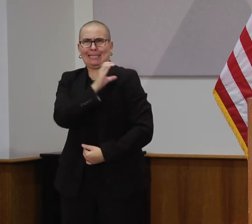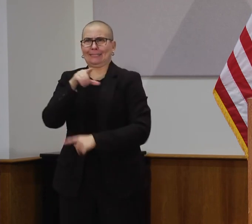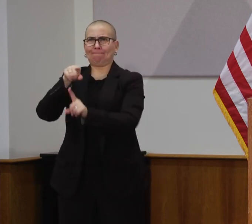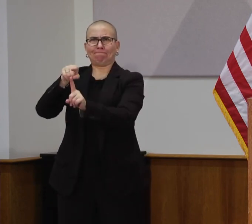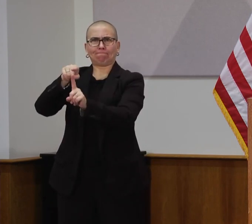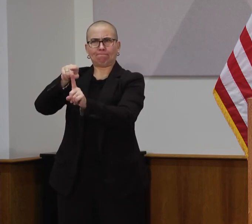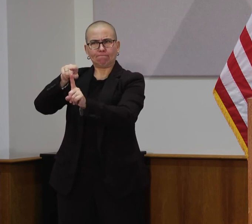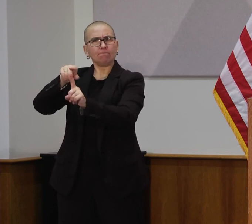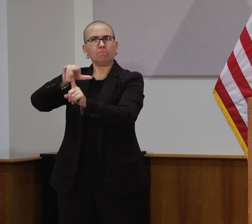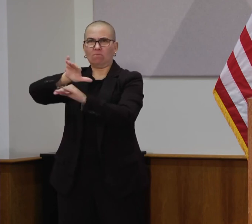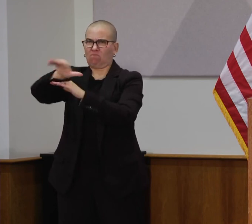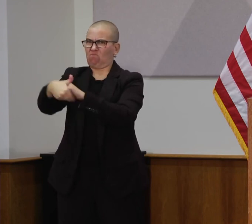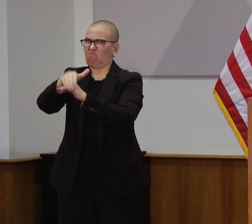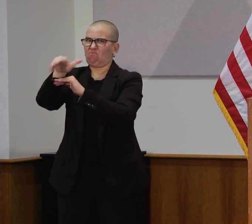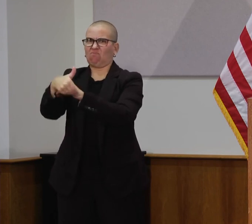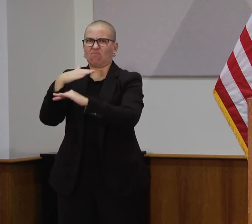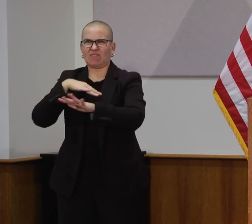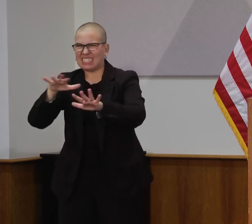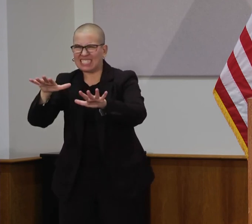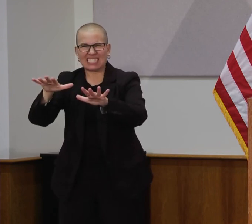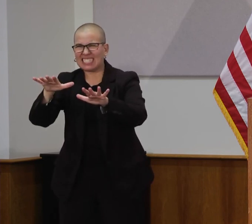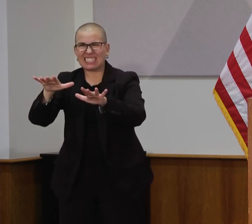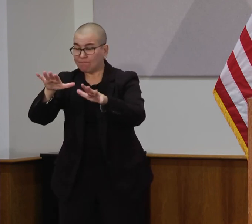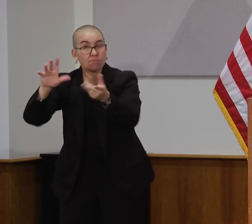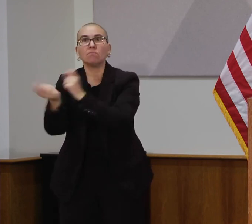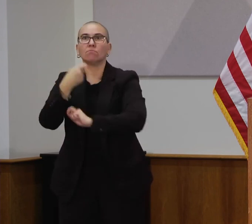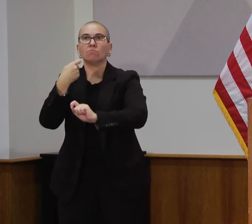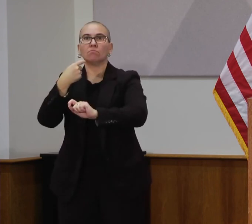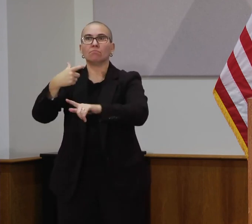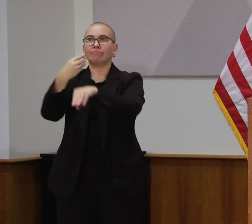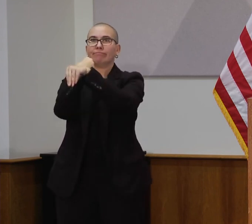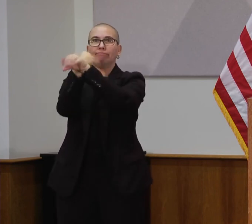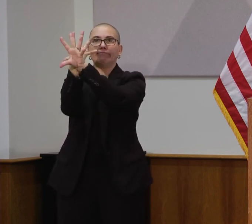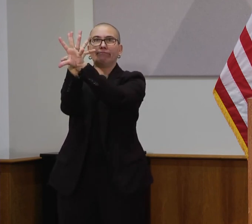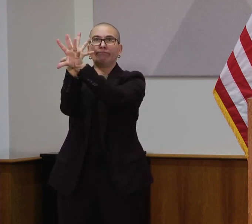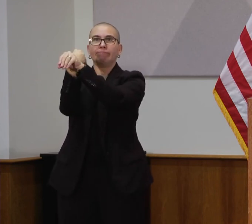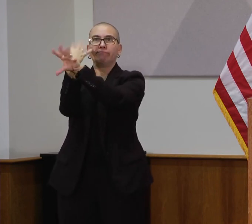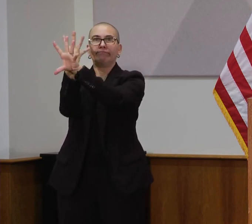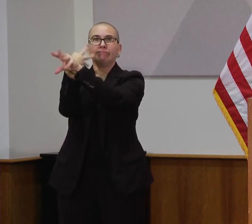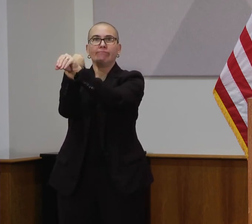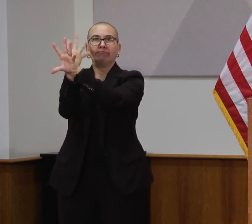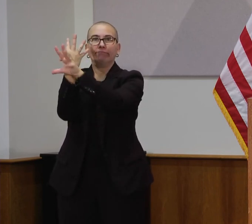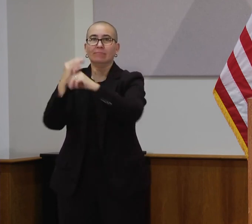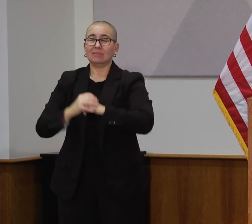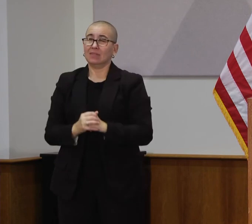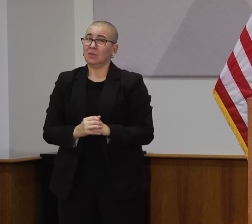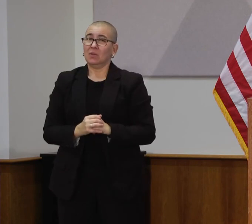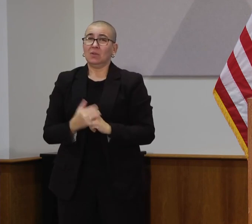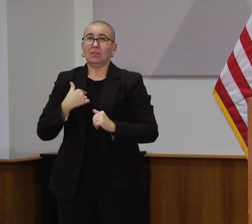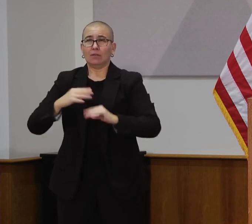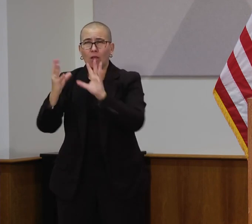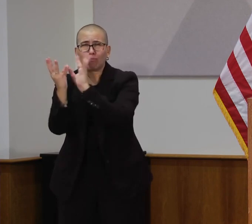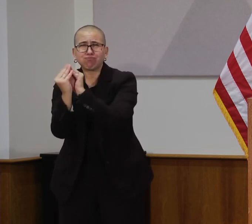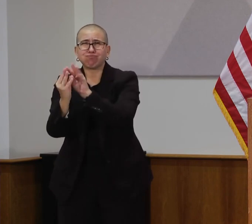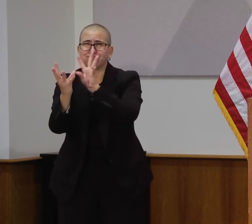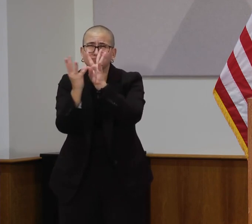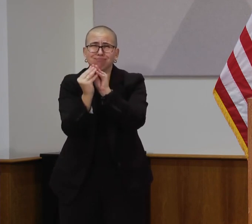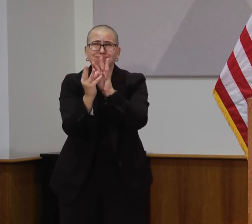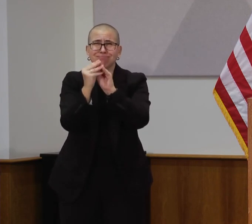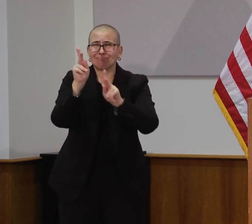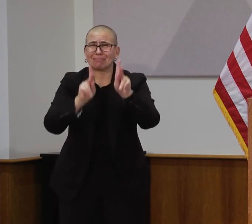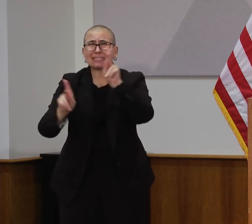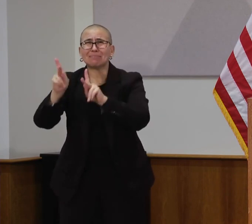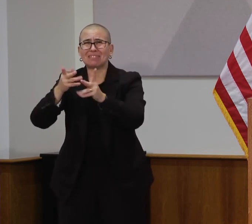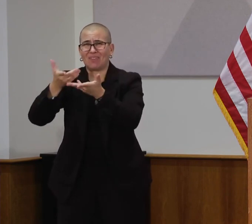medicine and telemedicine visits. We are learning to meet people where they are at. I can now